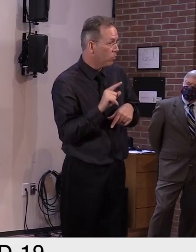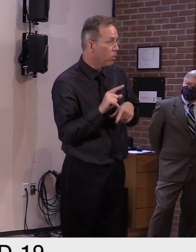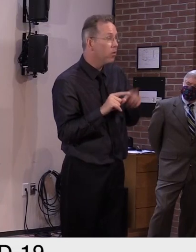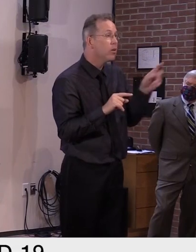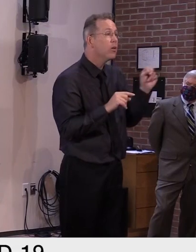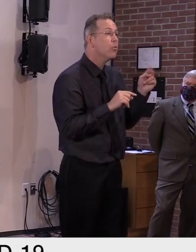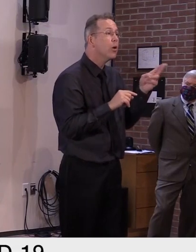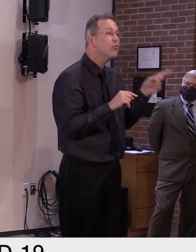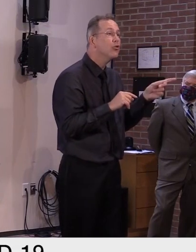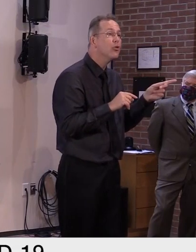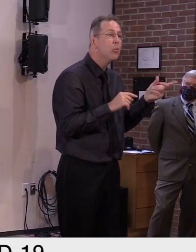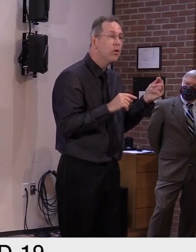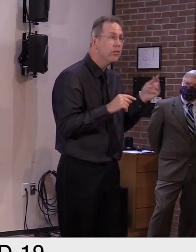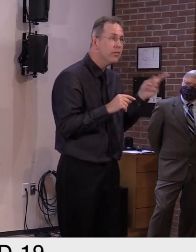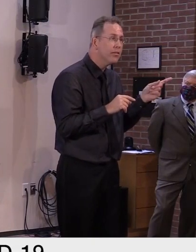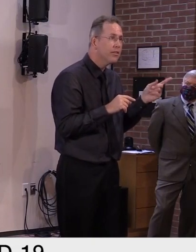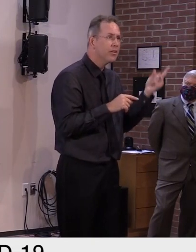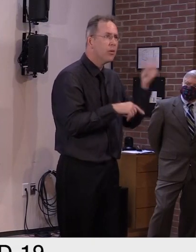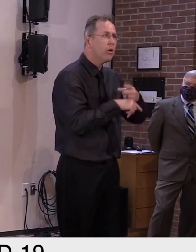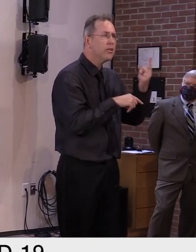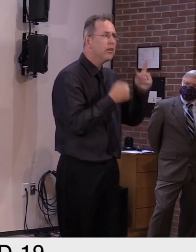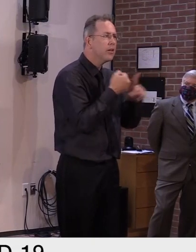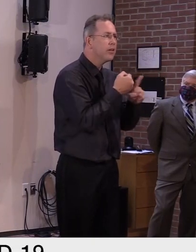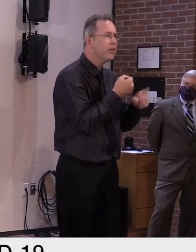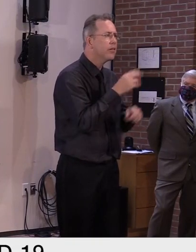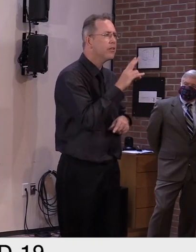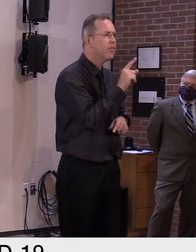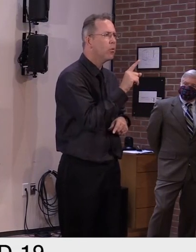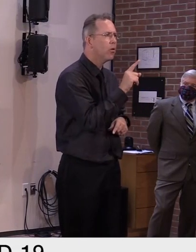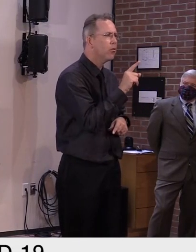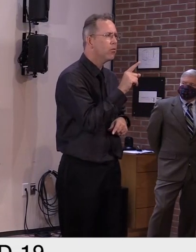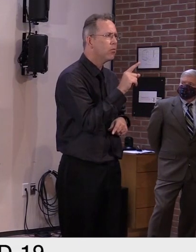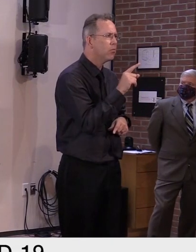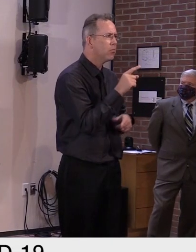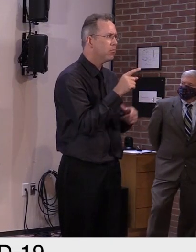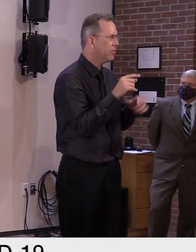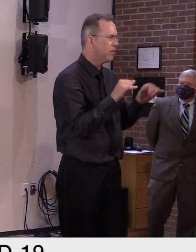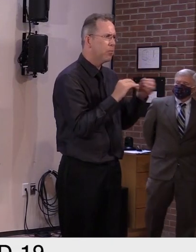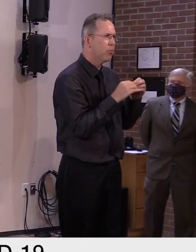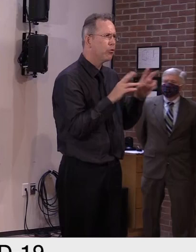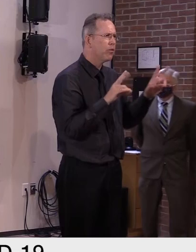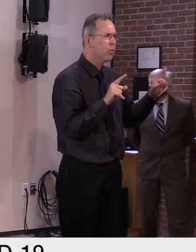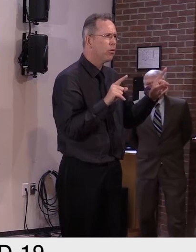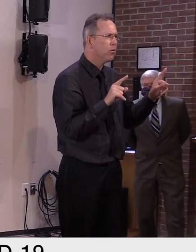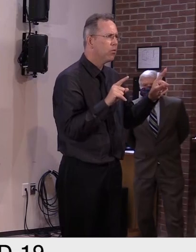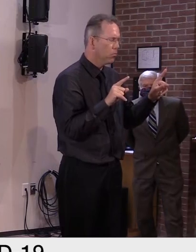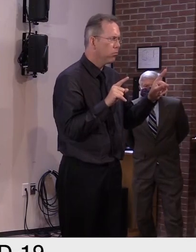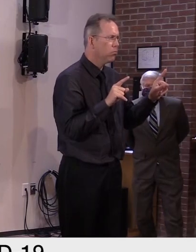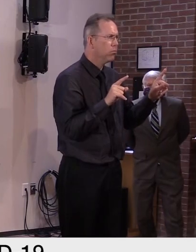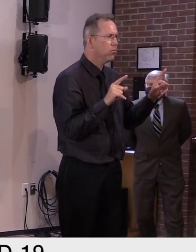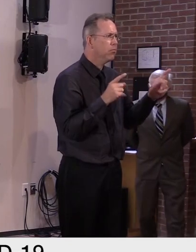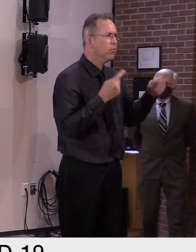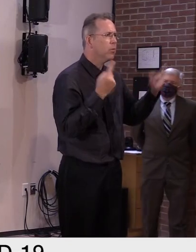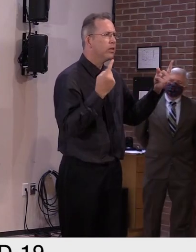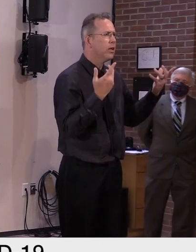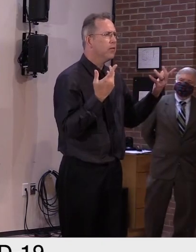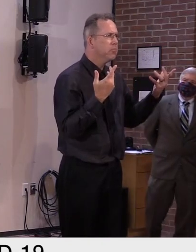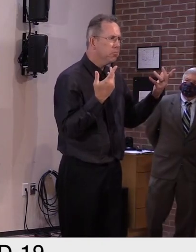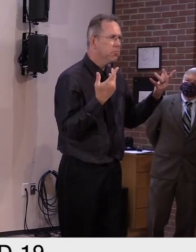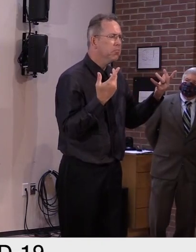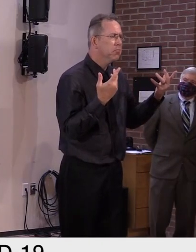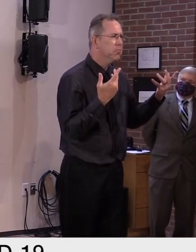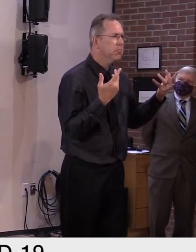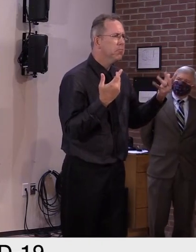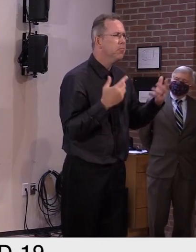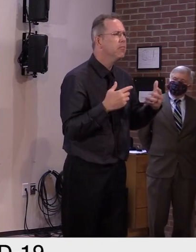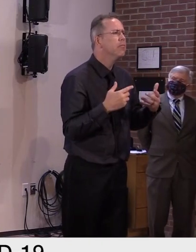had one day when they had 71 cases in one day. So again, put that in perspective as to where we are and